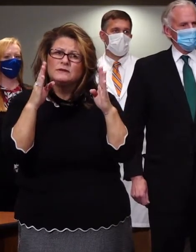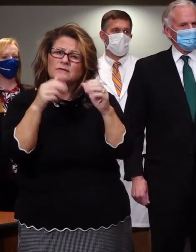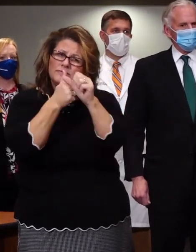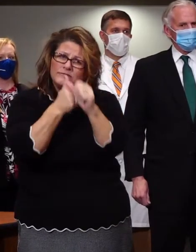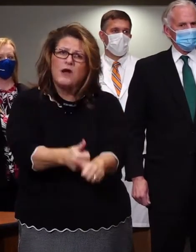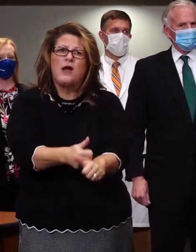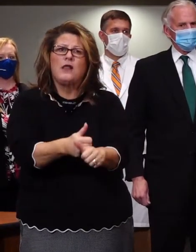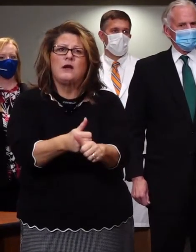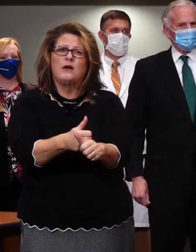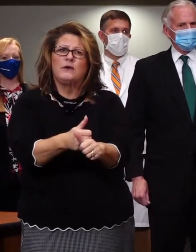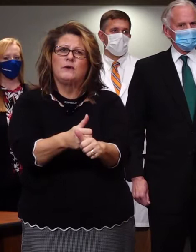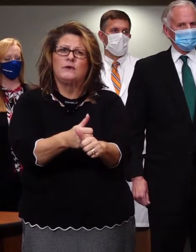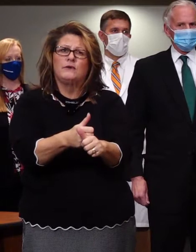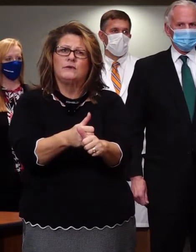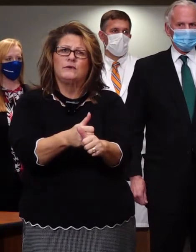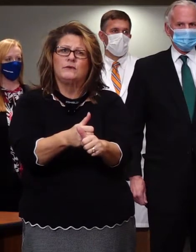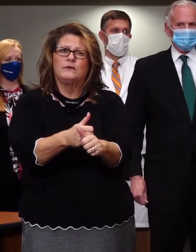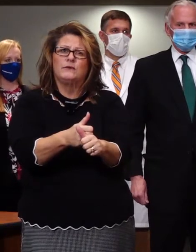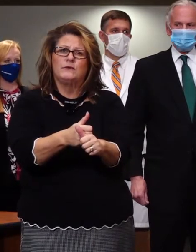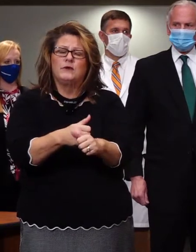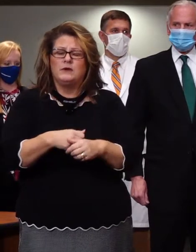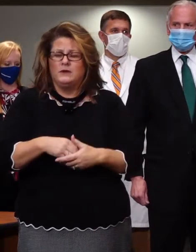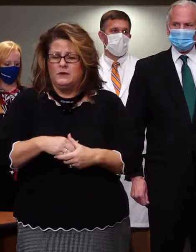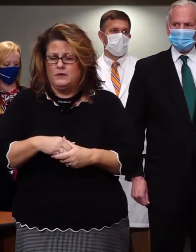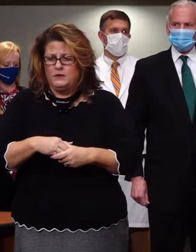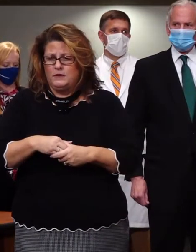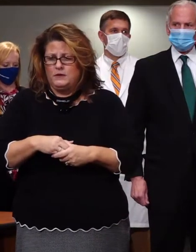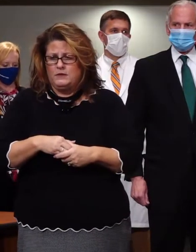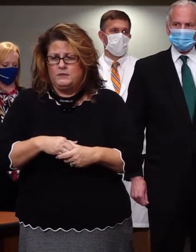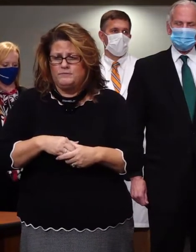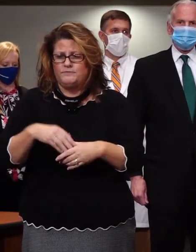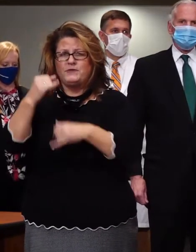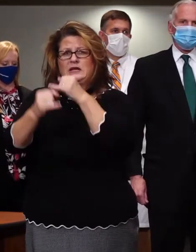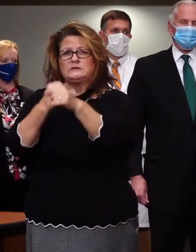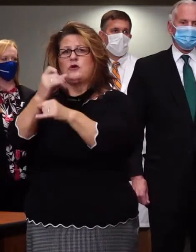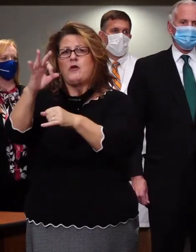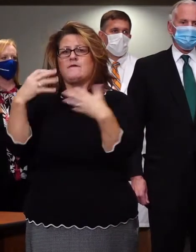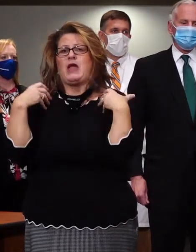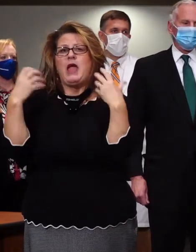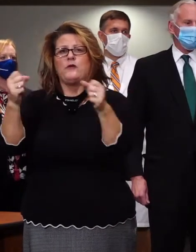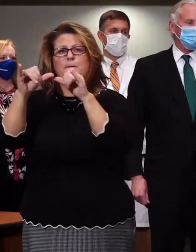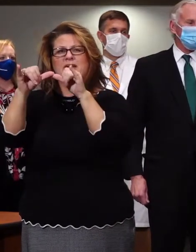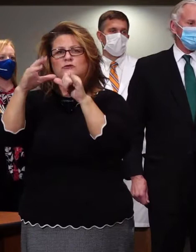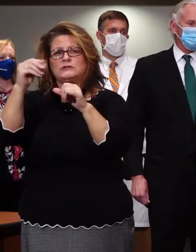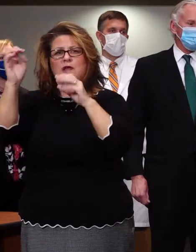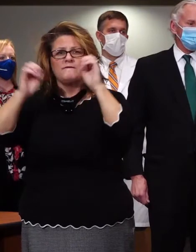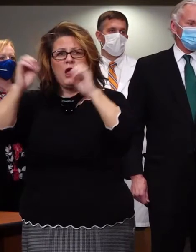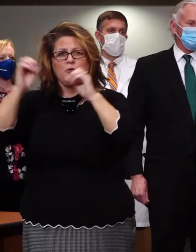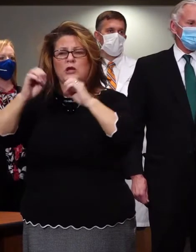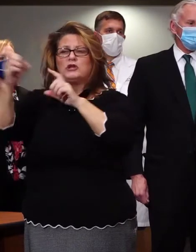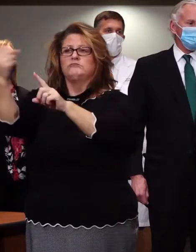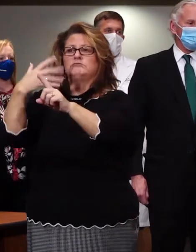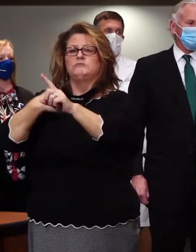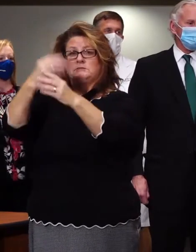And there are recent projections from the Institute of Health Metrics and Evaluation that tell